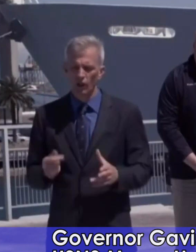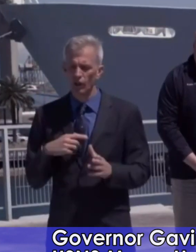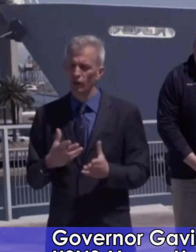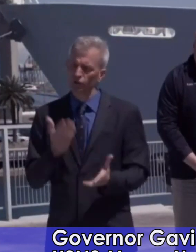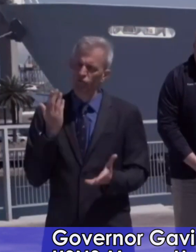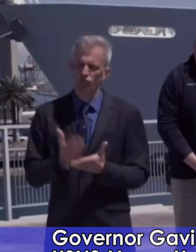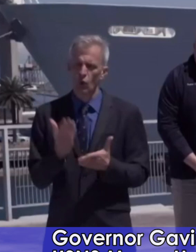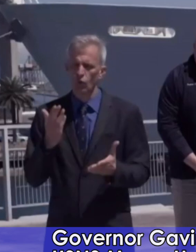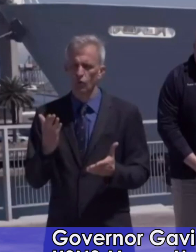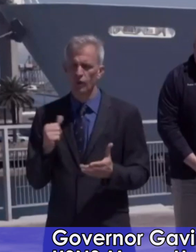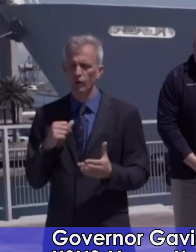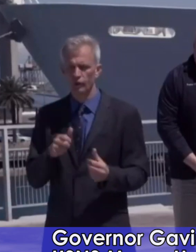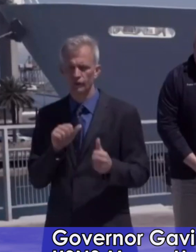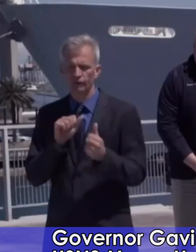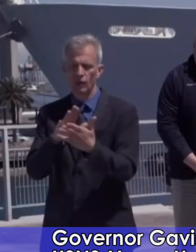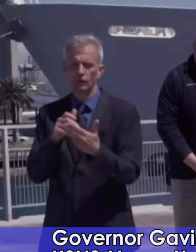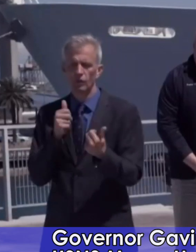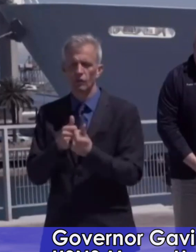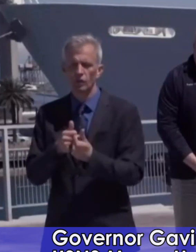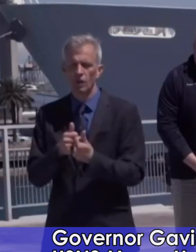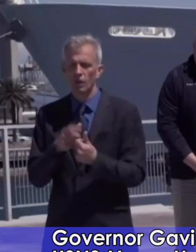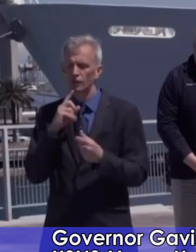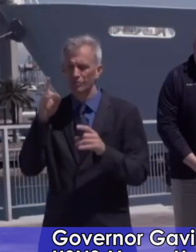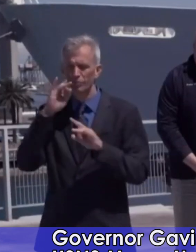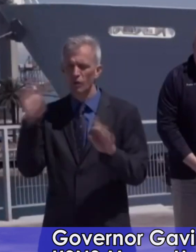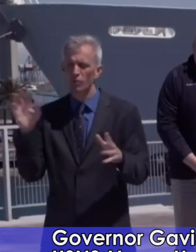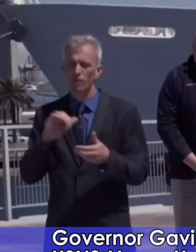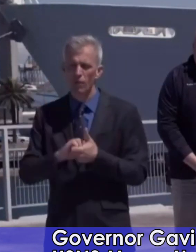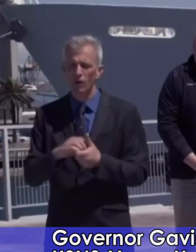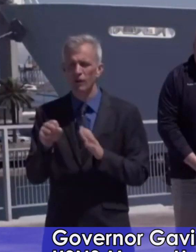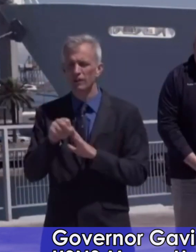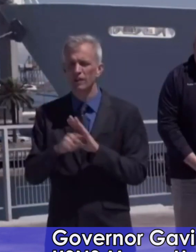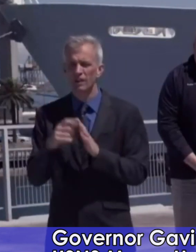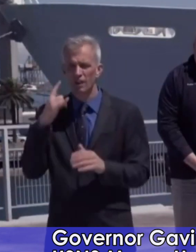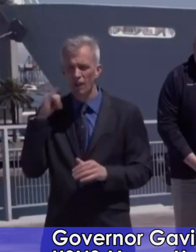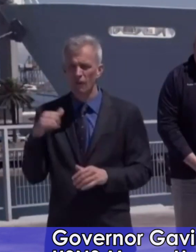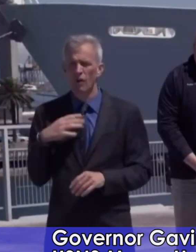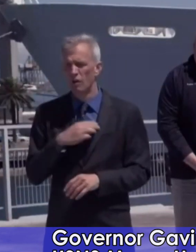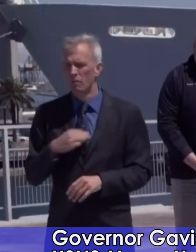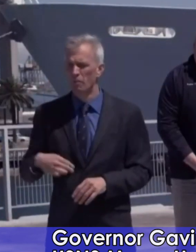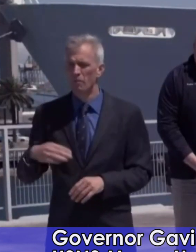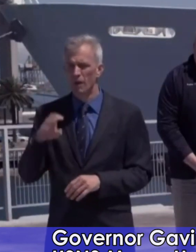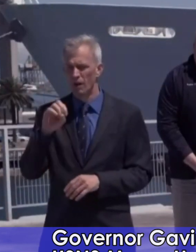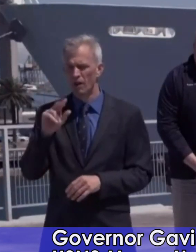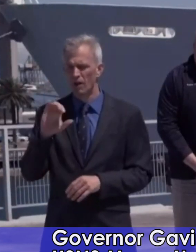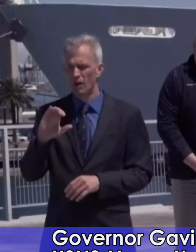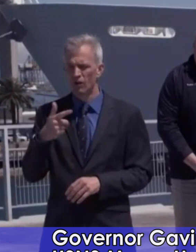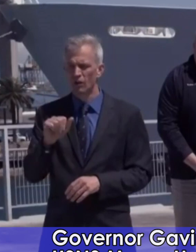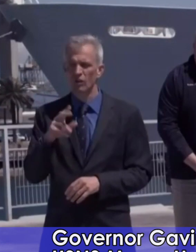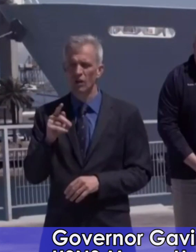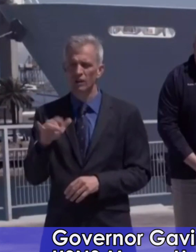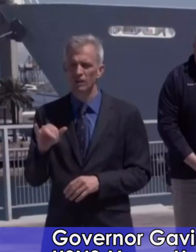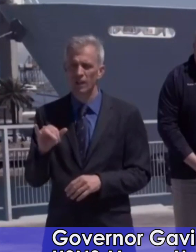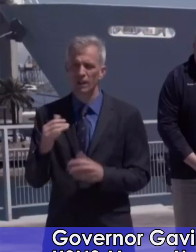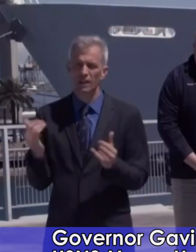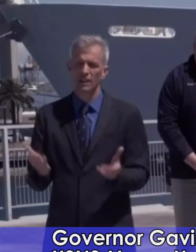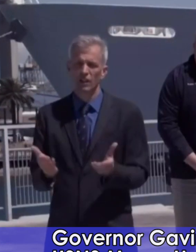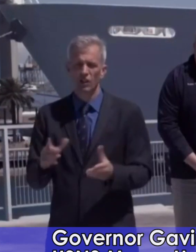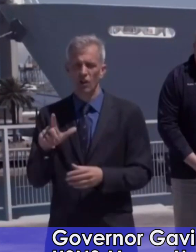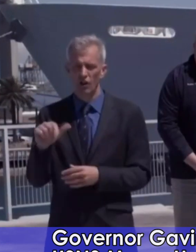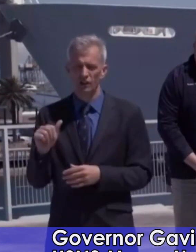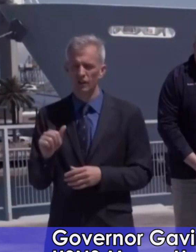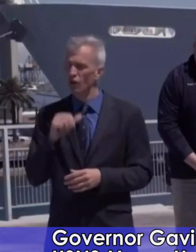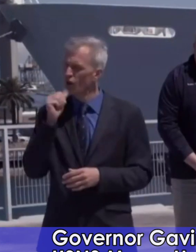met this moment and has been an incredible partner to the state of California is Mayor Eric Garcetti here in Los Angeles. There hasn't been a